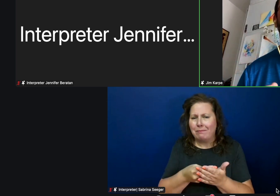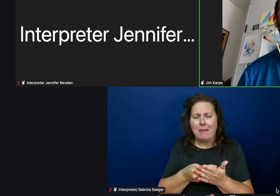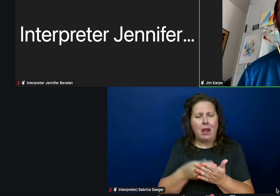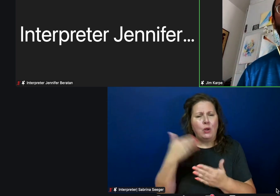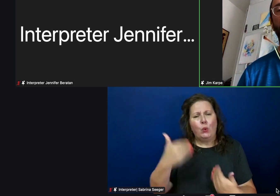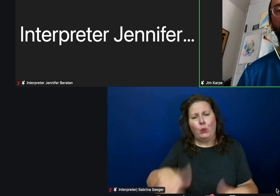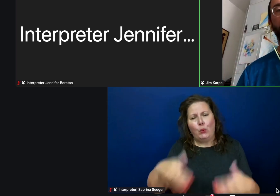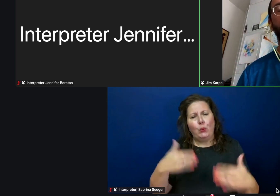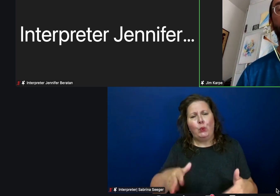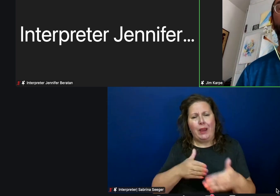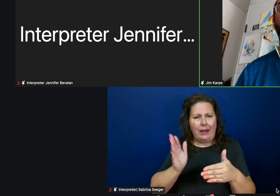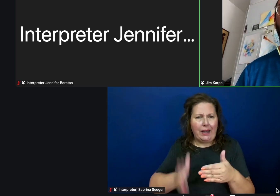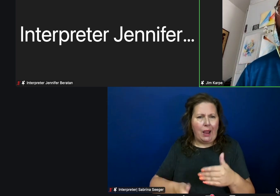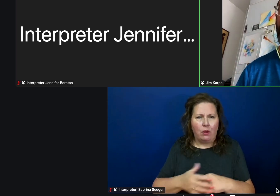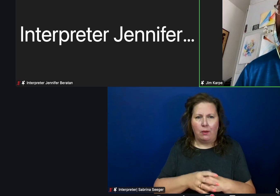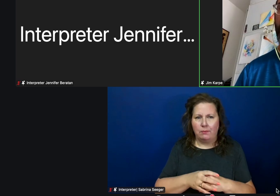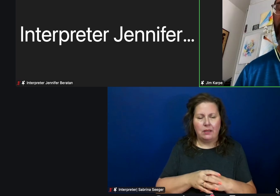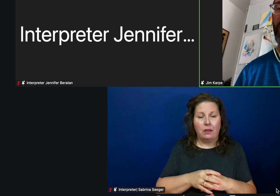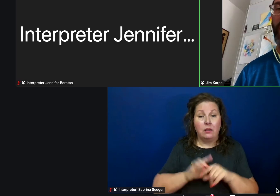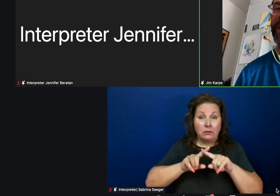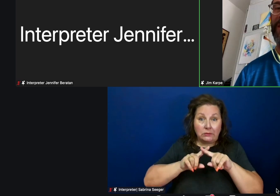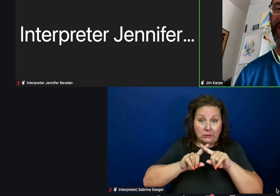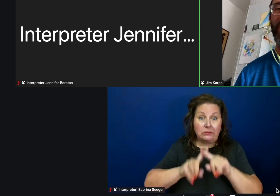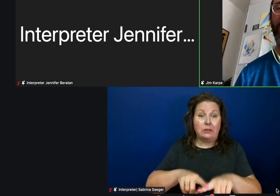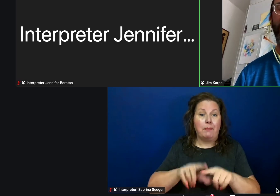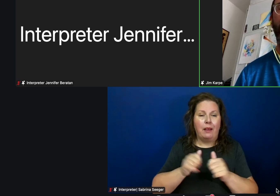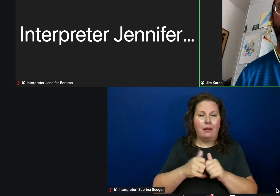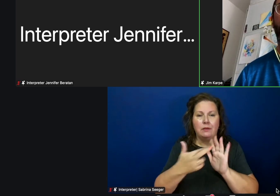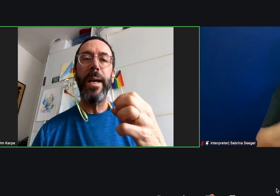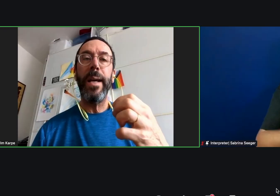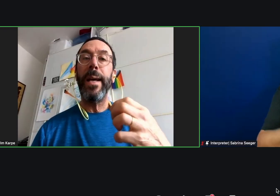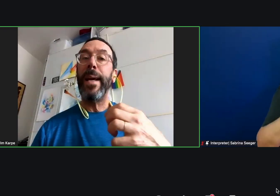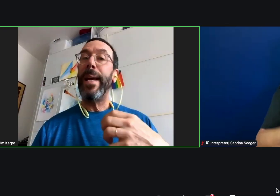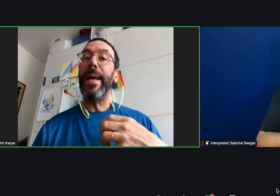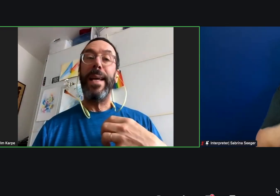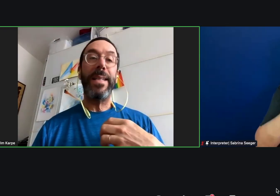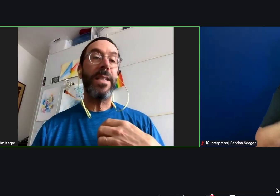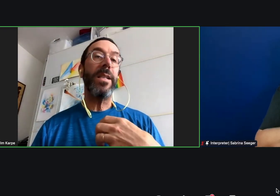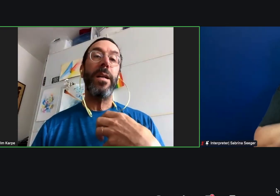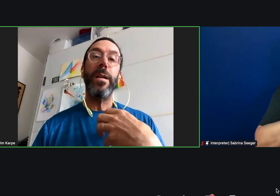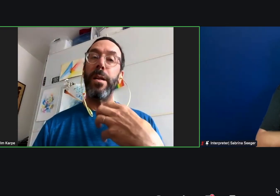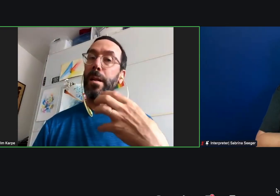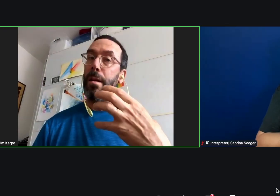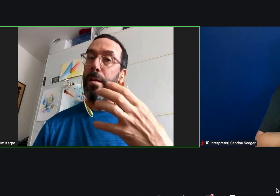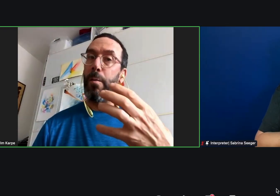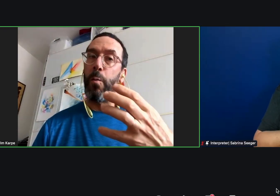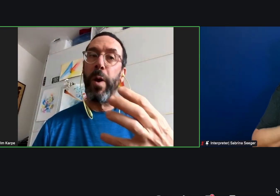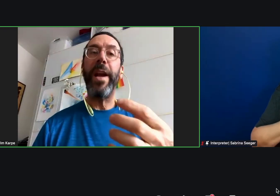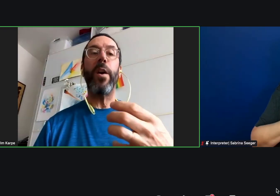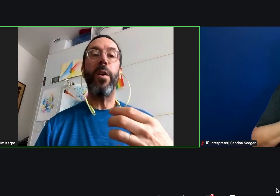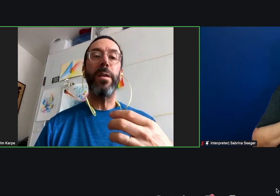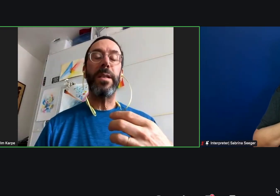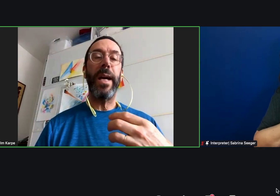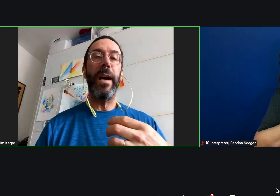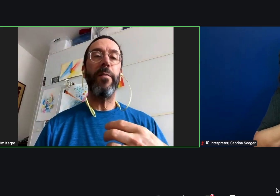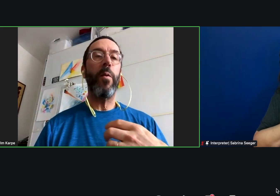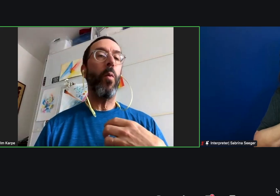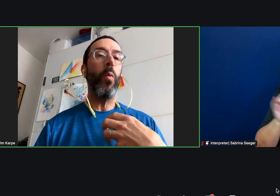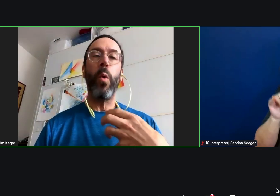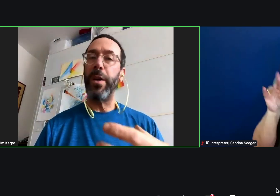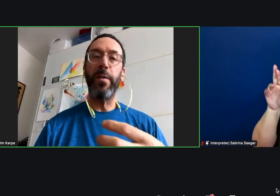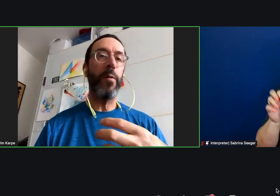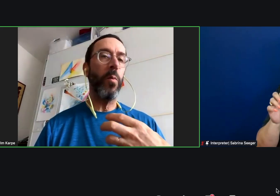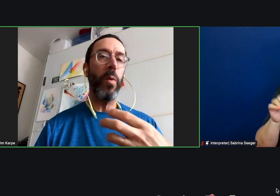and outcomes. And if we depend upon regulation, it's rare to